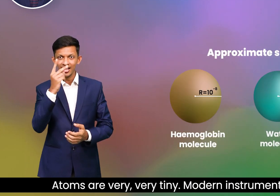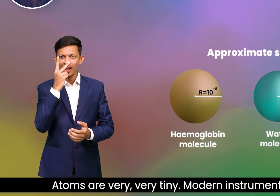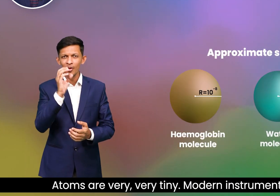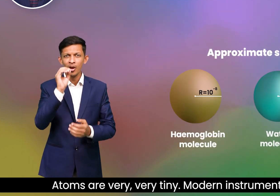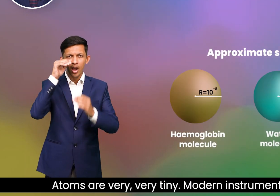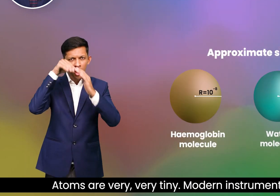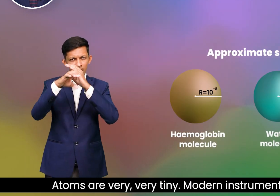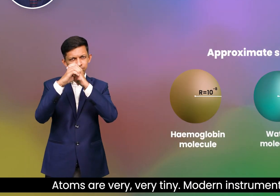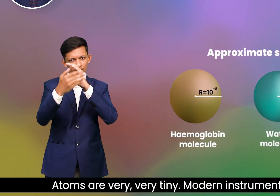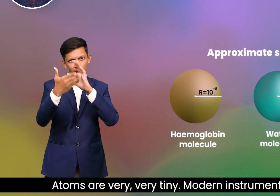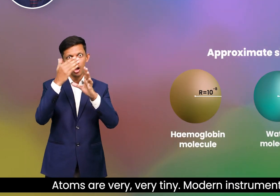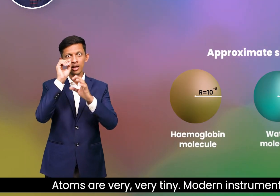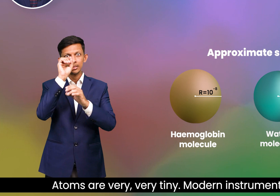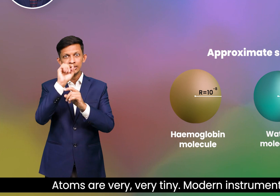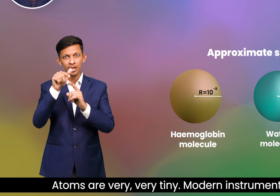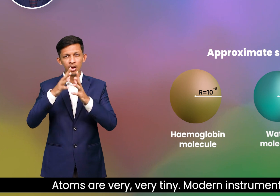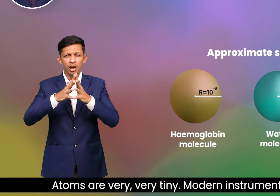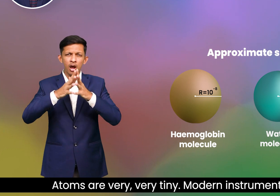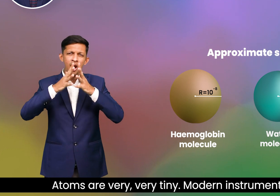Atoms are very, very tiny.